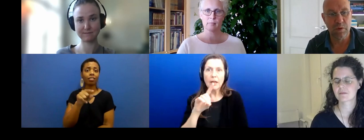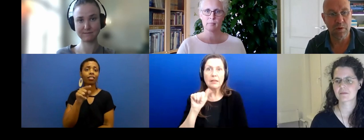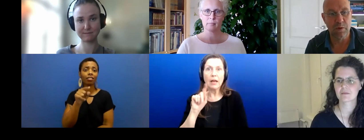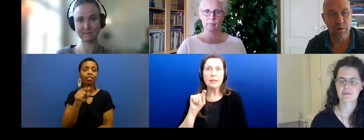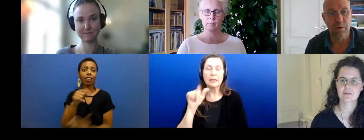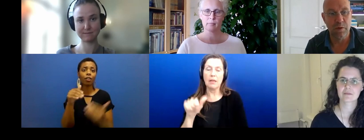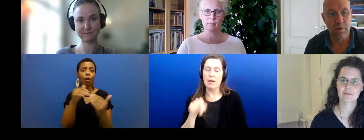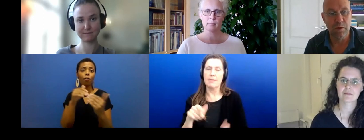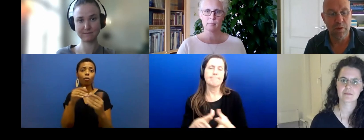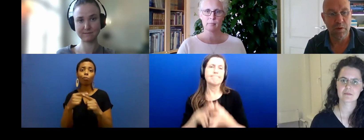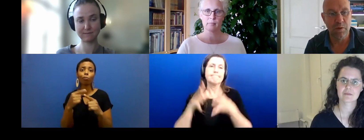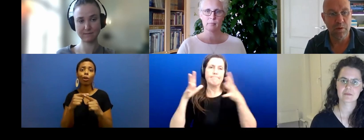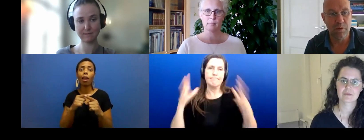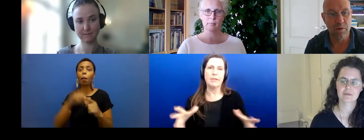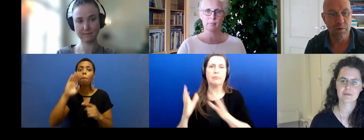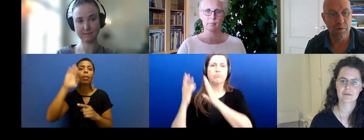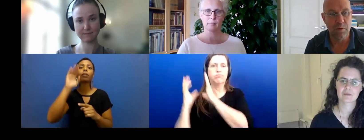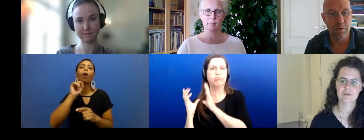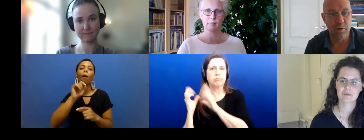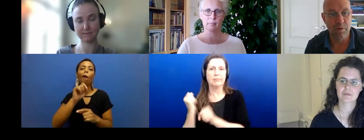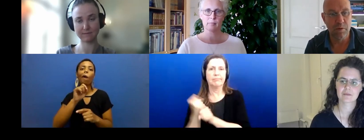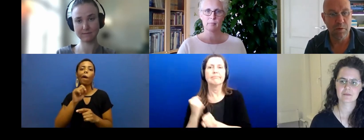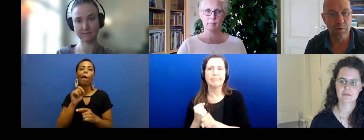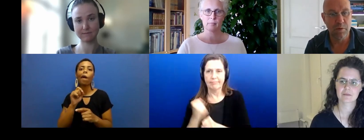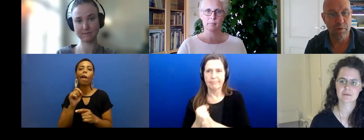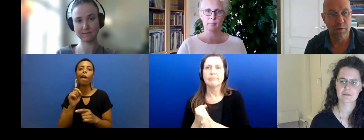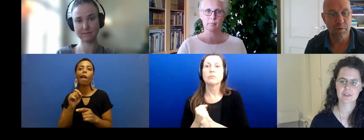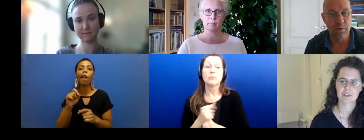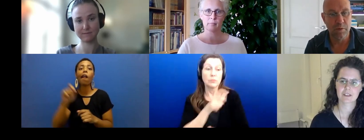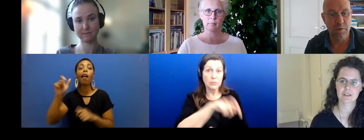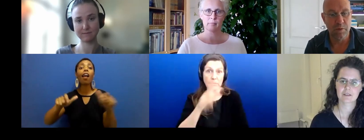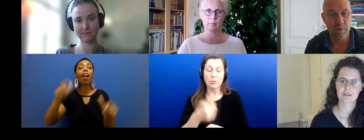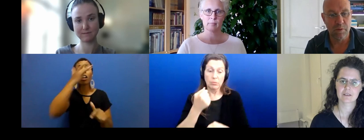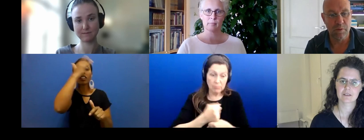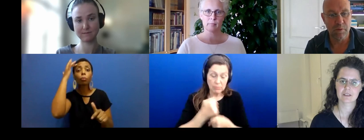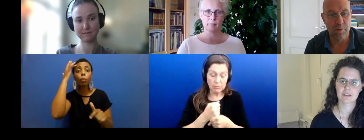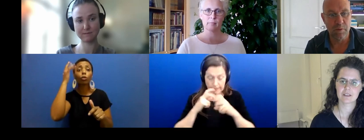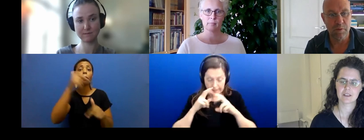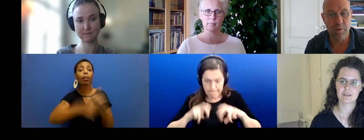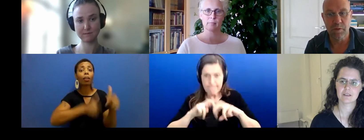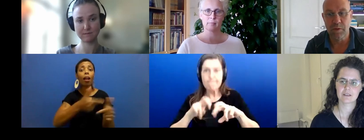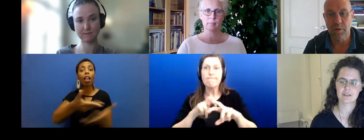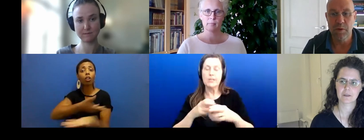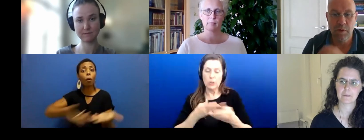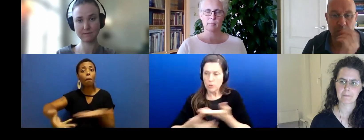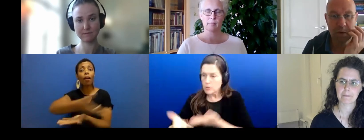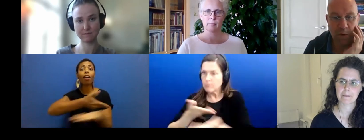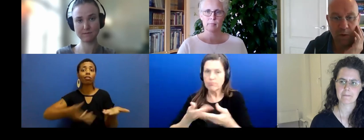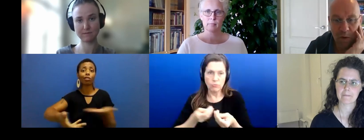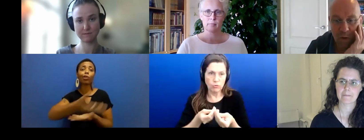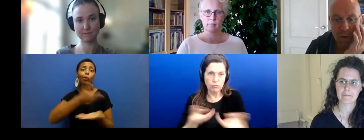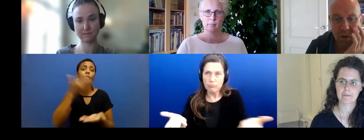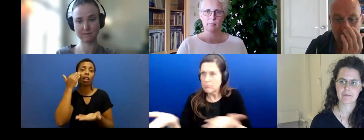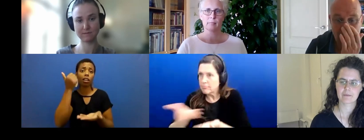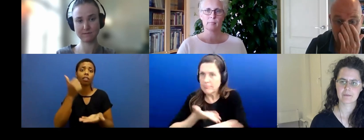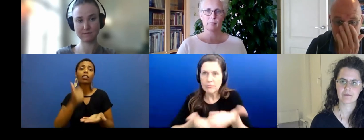task, but there are people that are working and sharing, and we want to share everything we have, and we